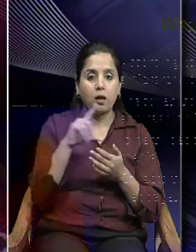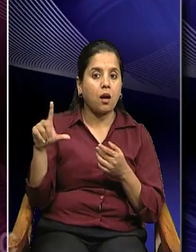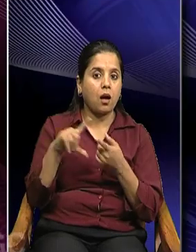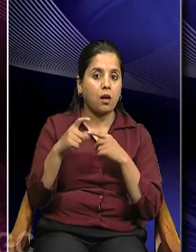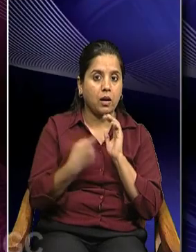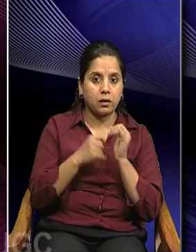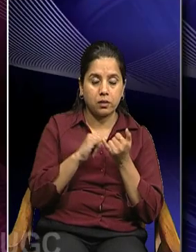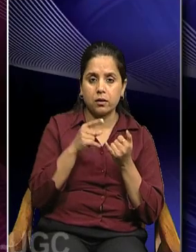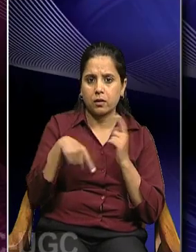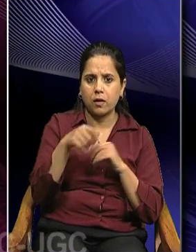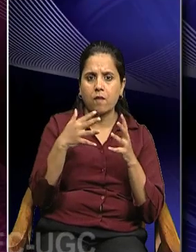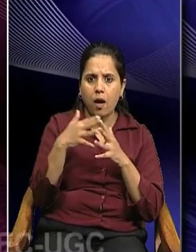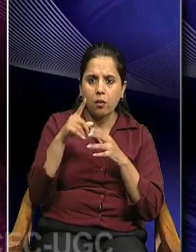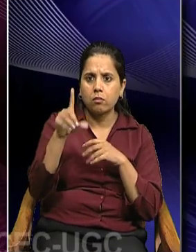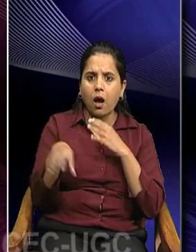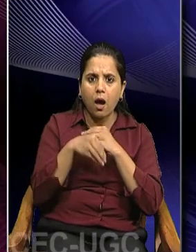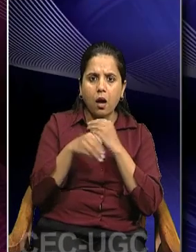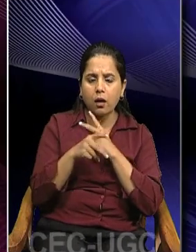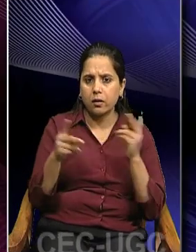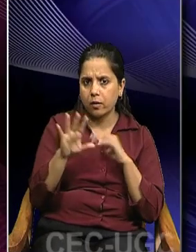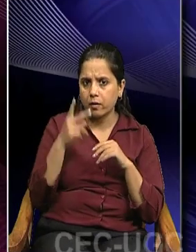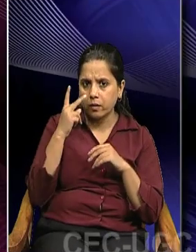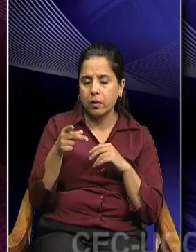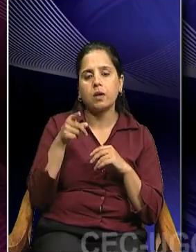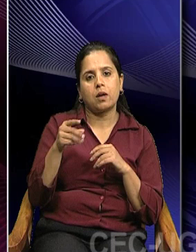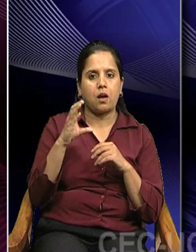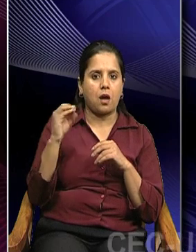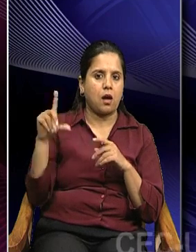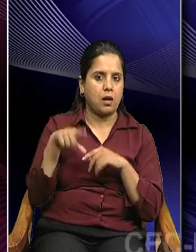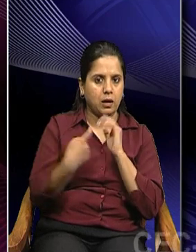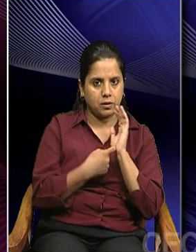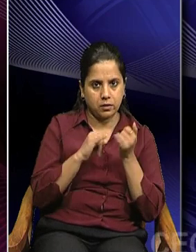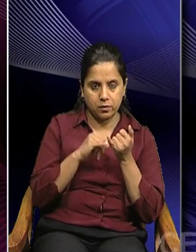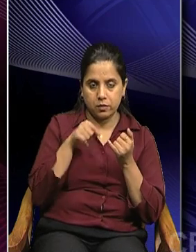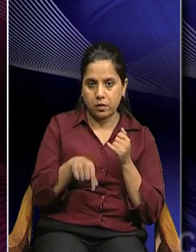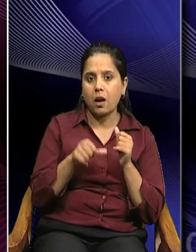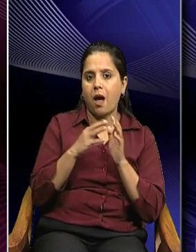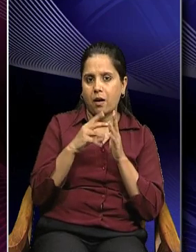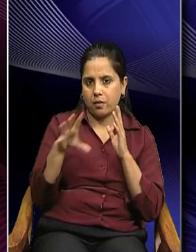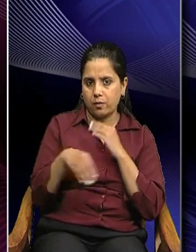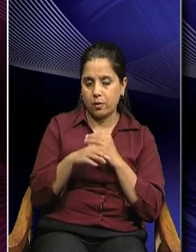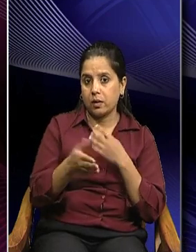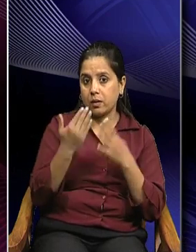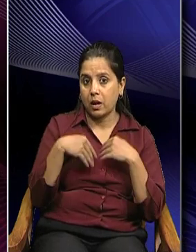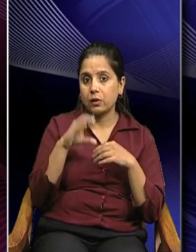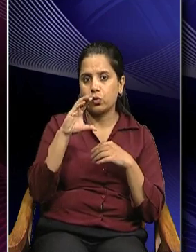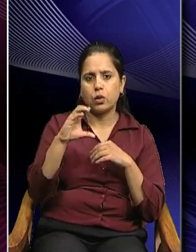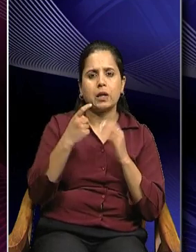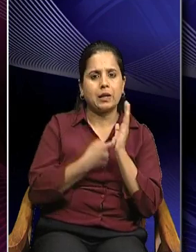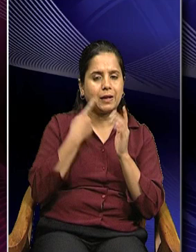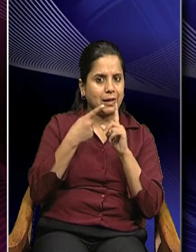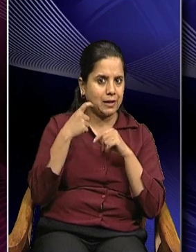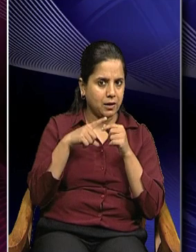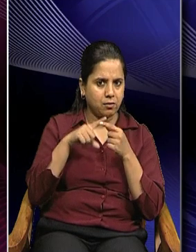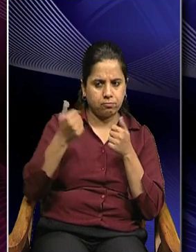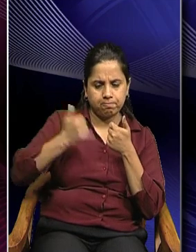tags to web pages. These are called as collectors. The next one is critique. The critiques, people